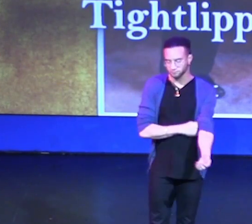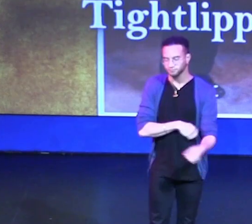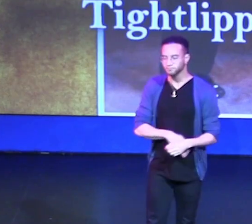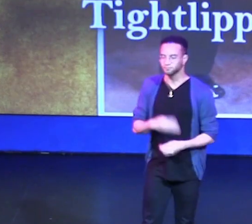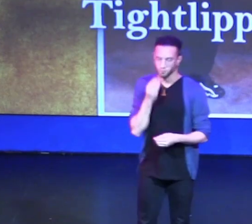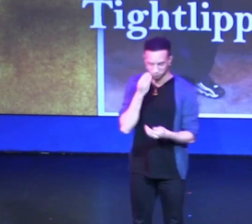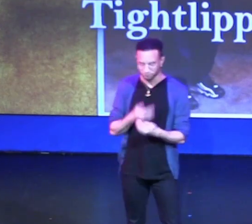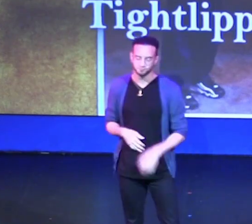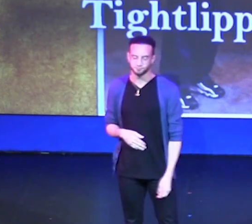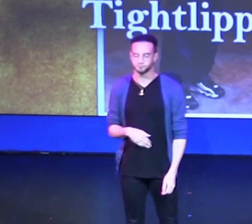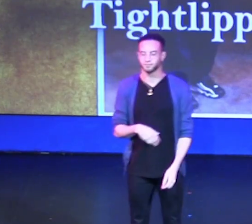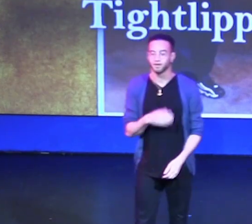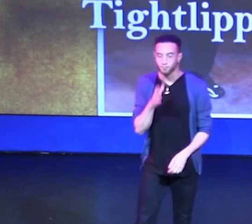the opposite.